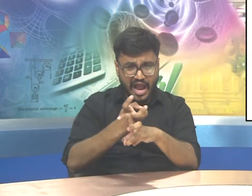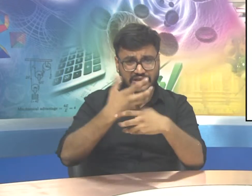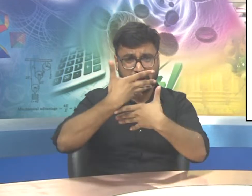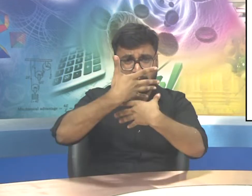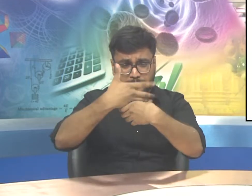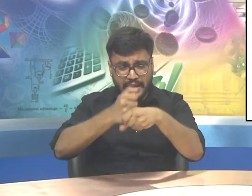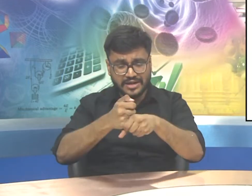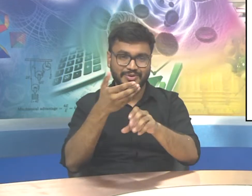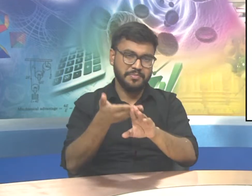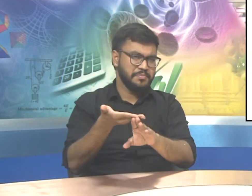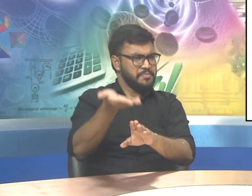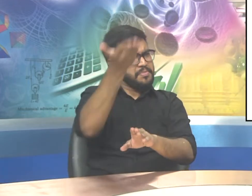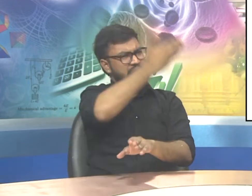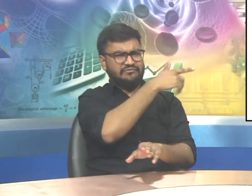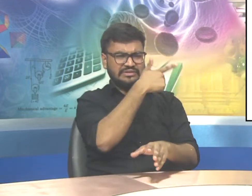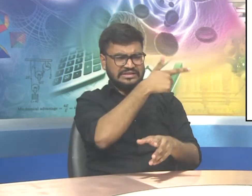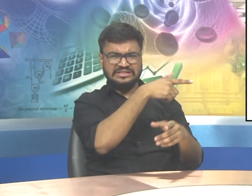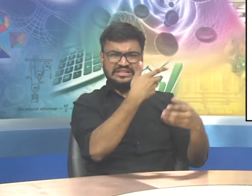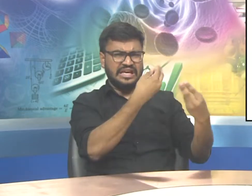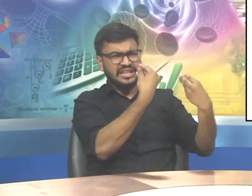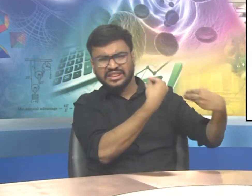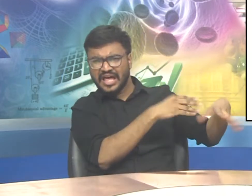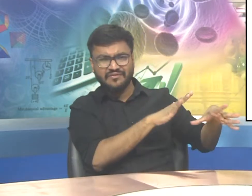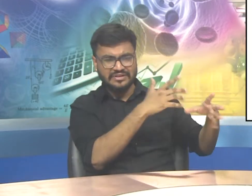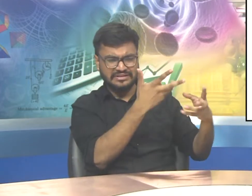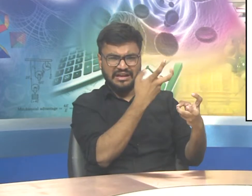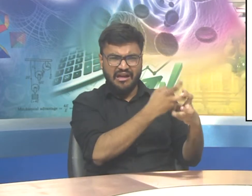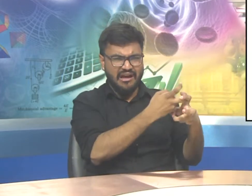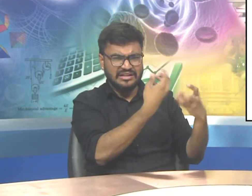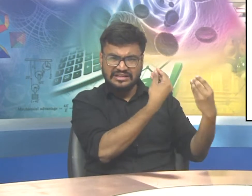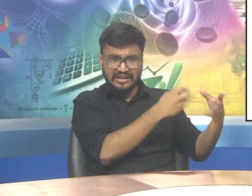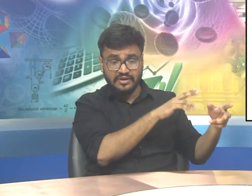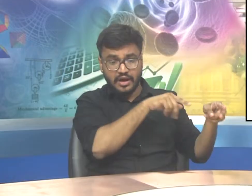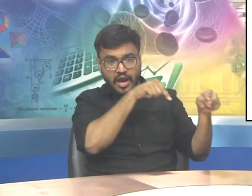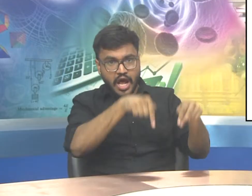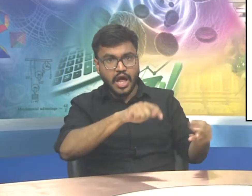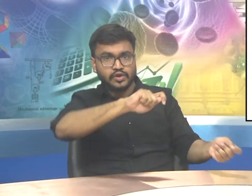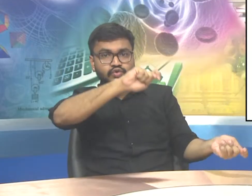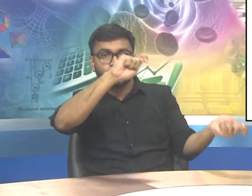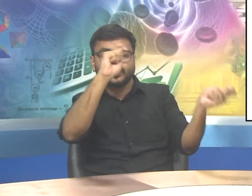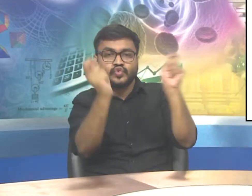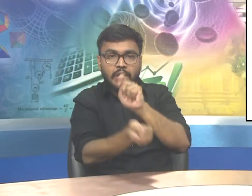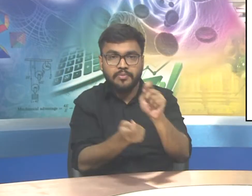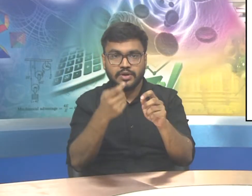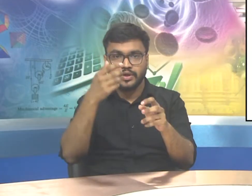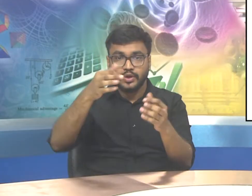Later, Homo erectus made much better tools using